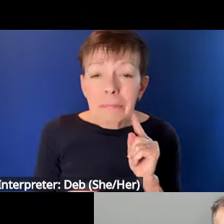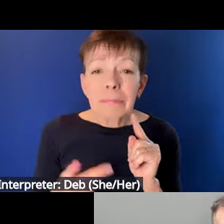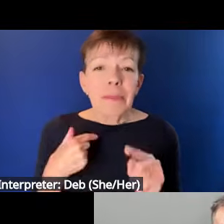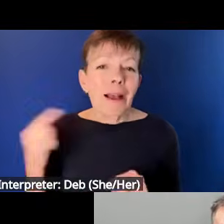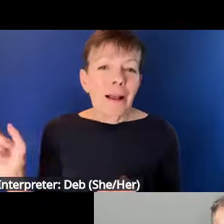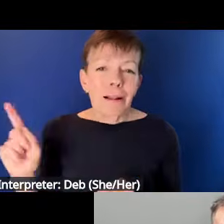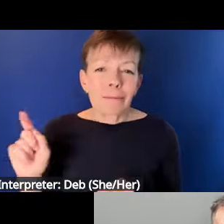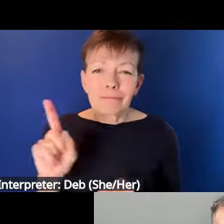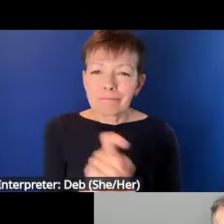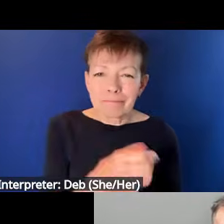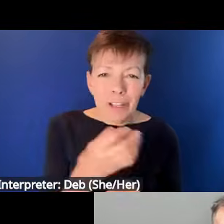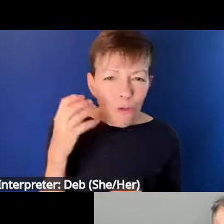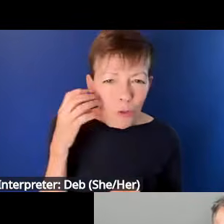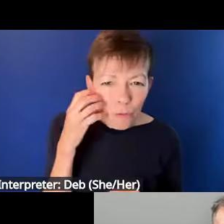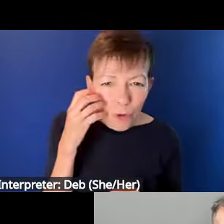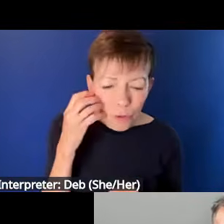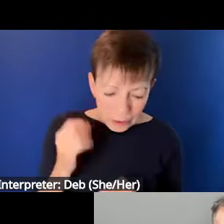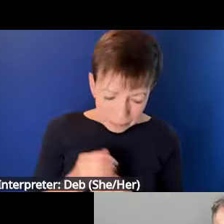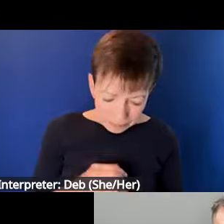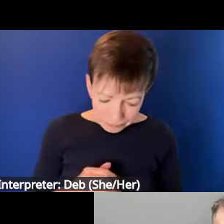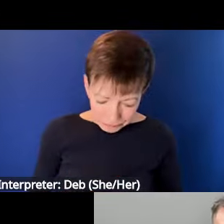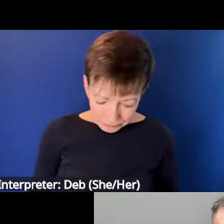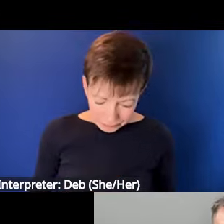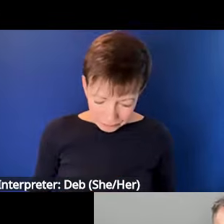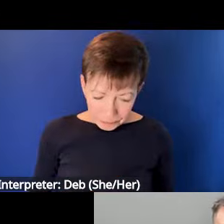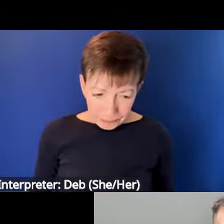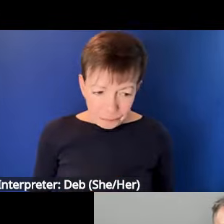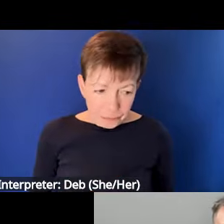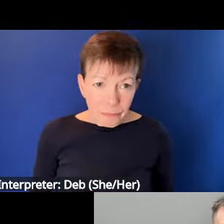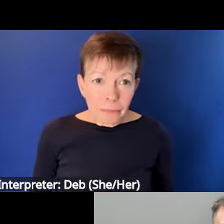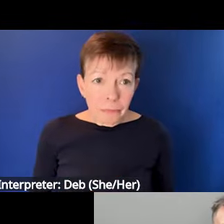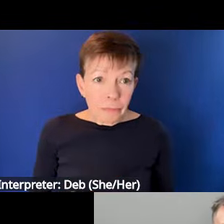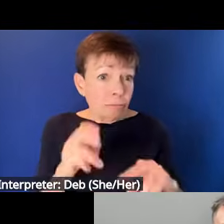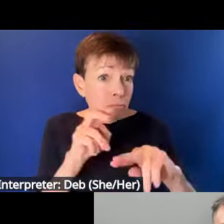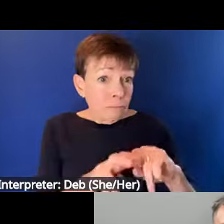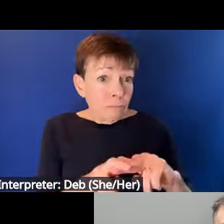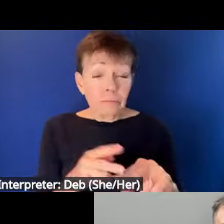phone. Of course, yeah, and feel free to grab your